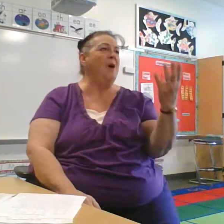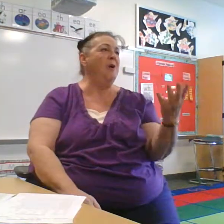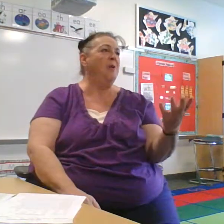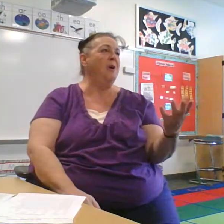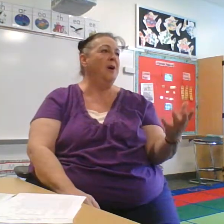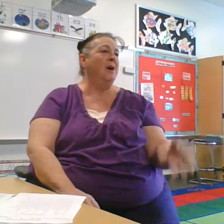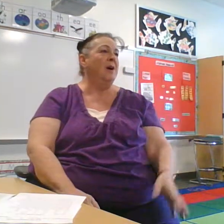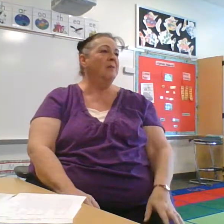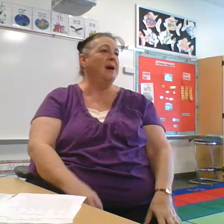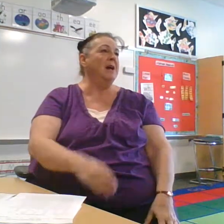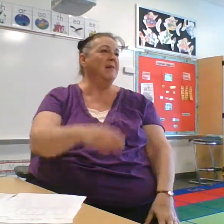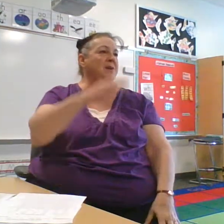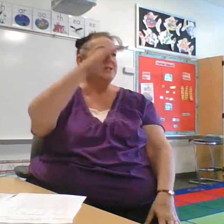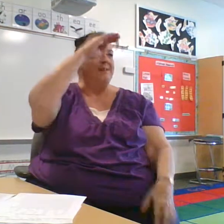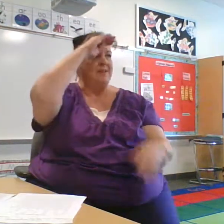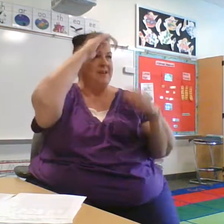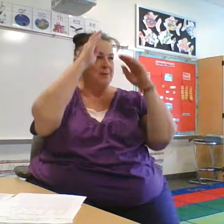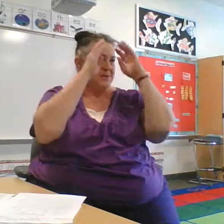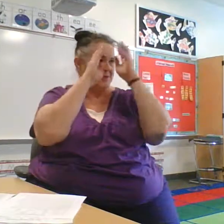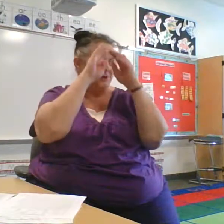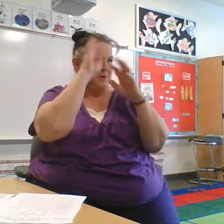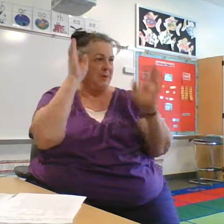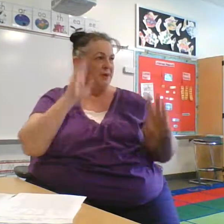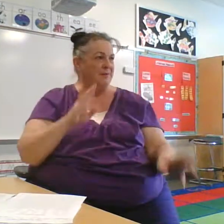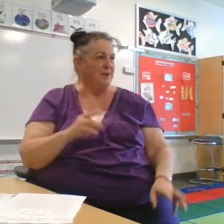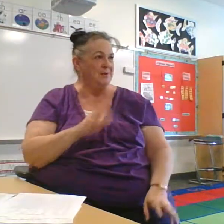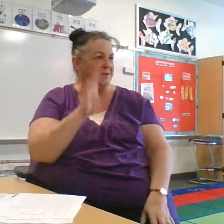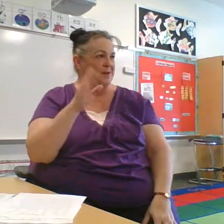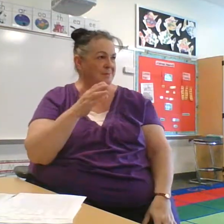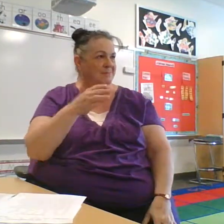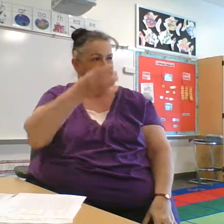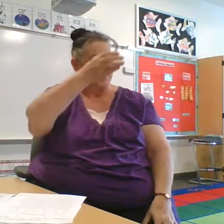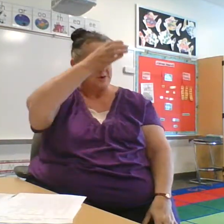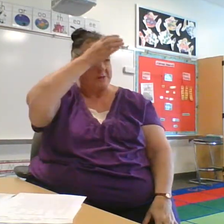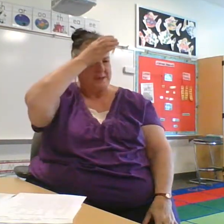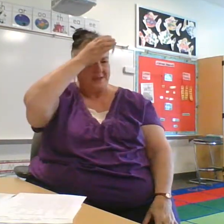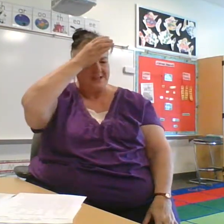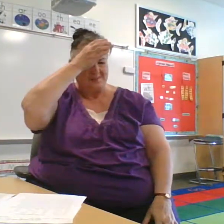Oh, well, there are several others that you don't want to confuse, so just trust me, this is brain.